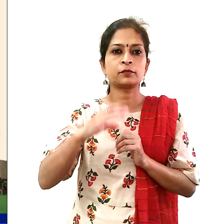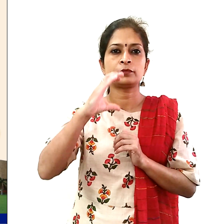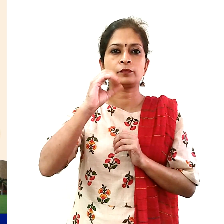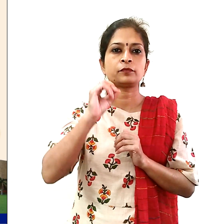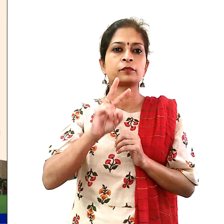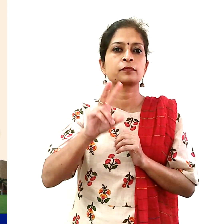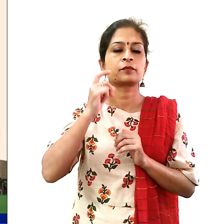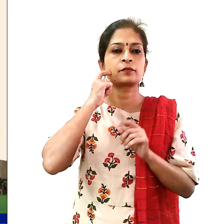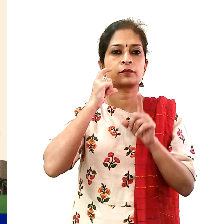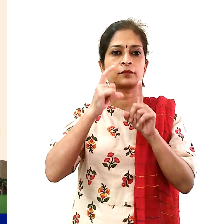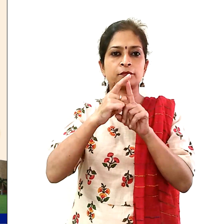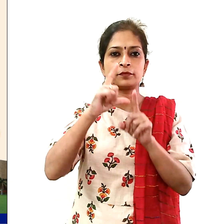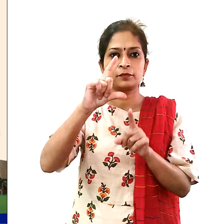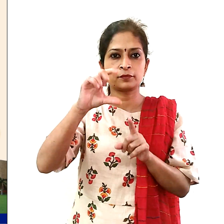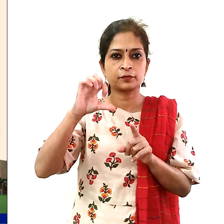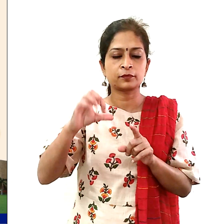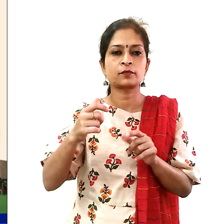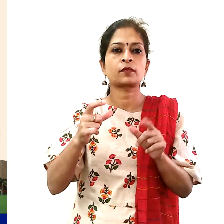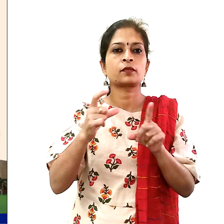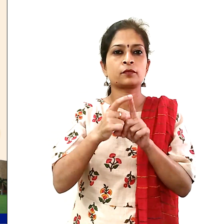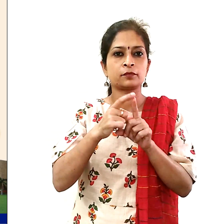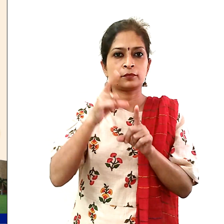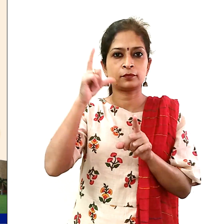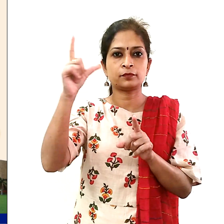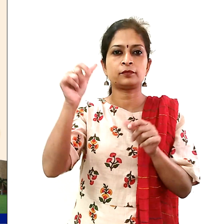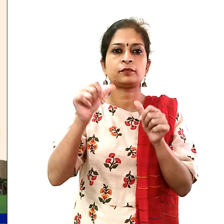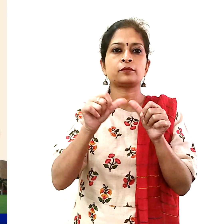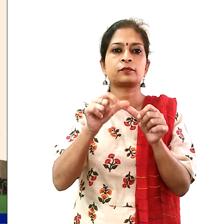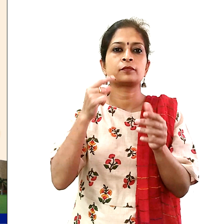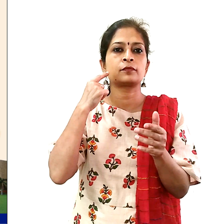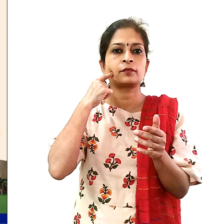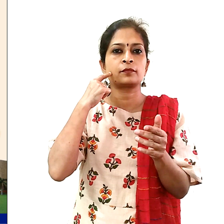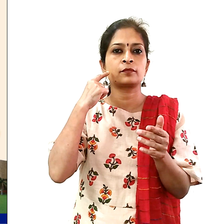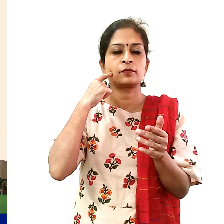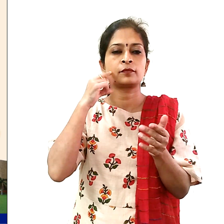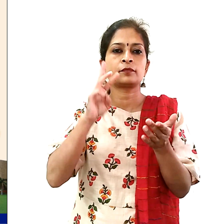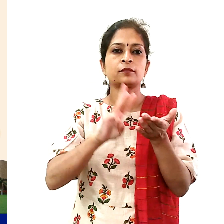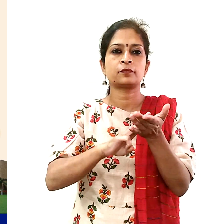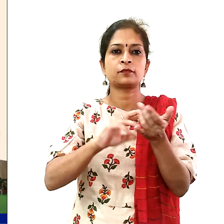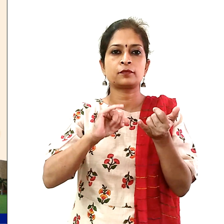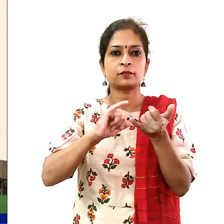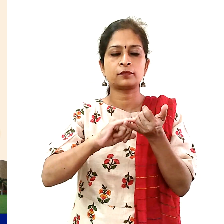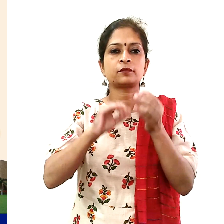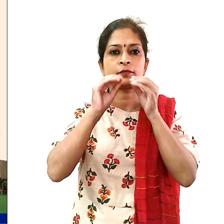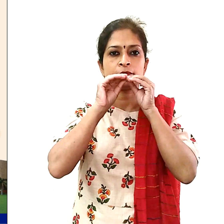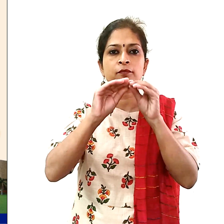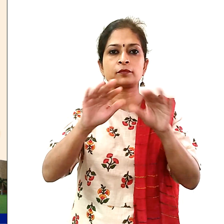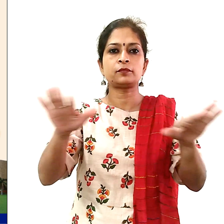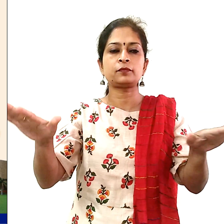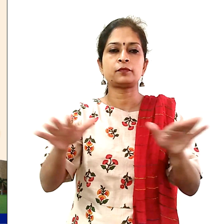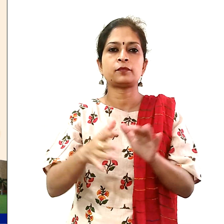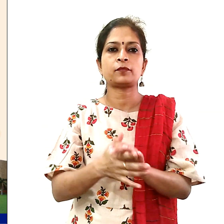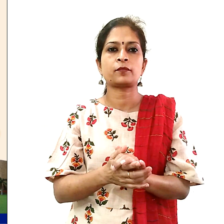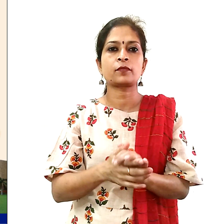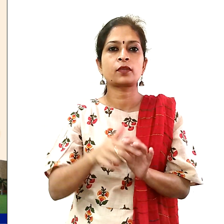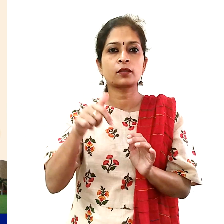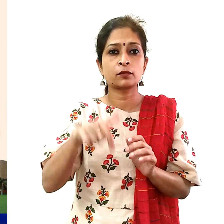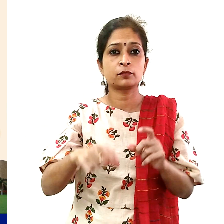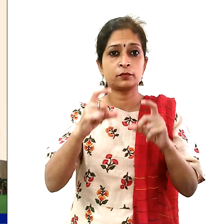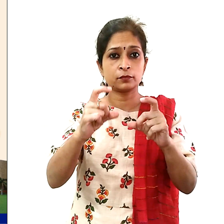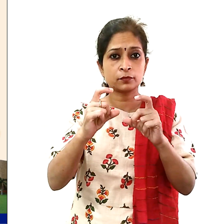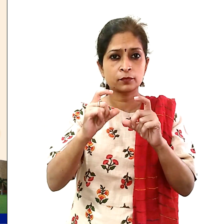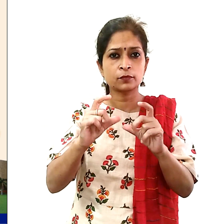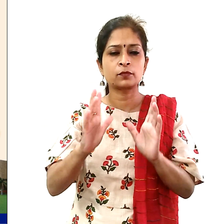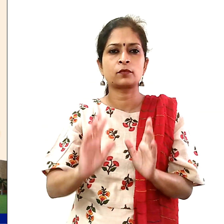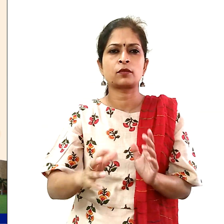Booklet on COVID-19 by All India Institute of Medical Sciences, AIIMS, New Delhi.